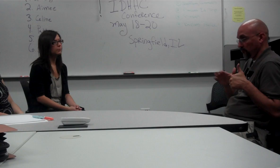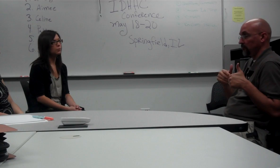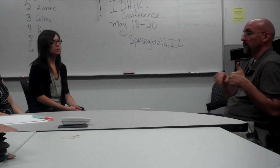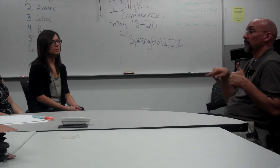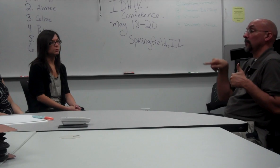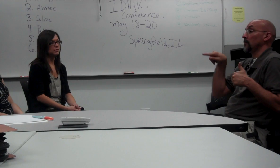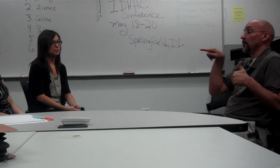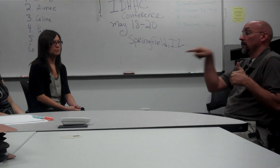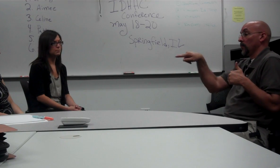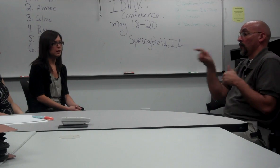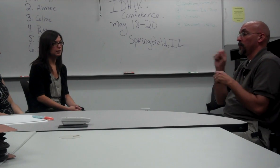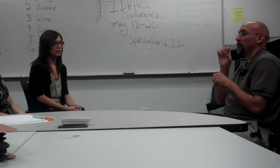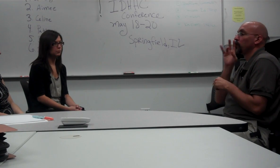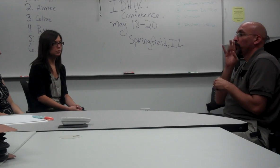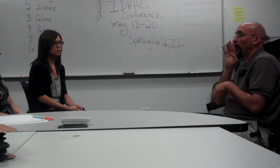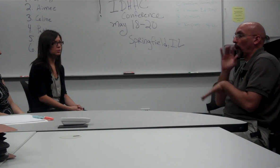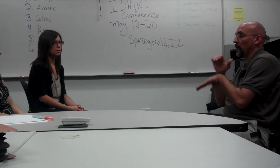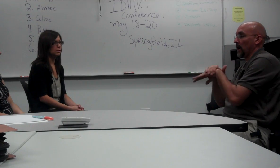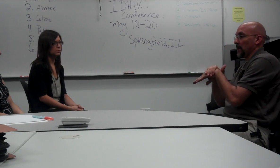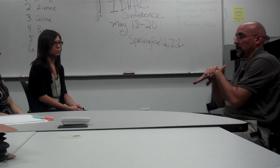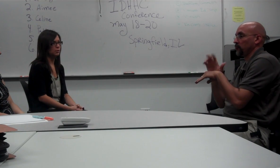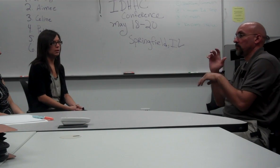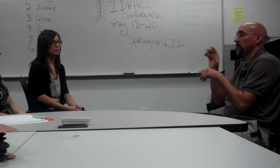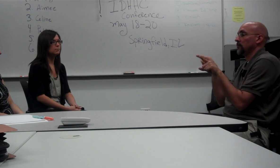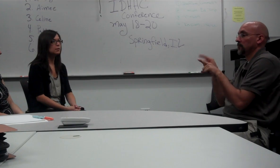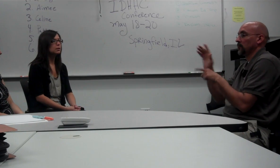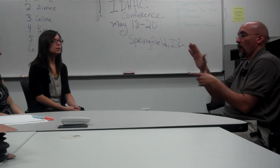I'm going to be using my language to try to communicate.